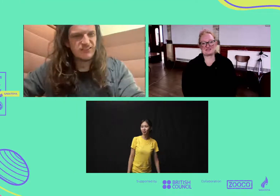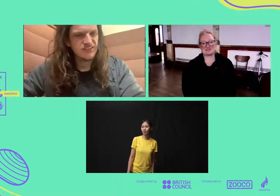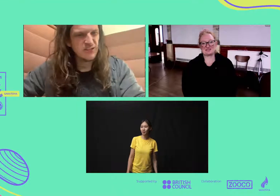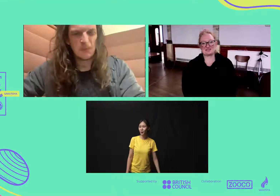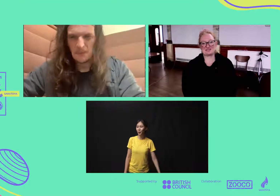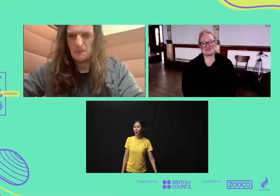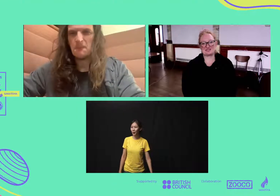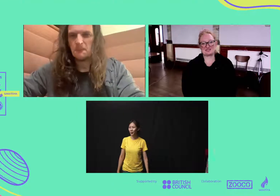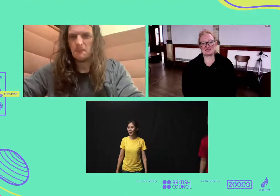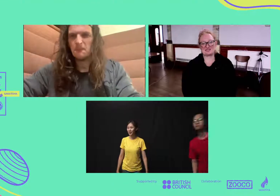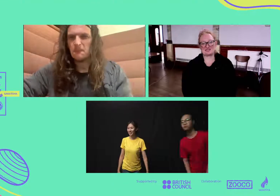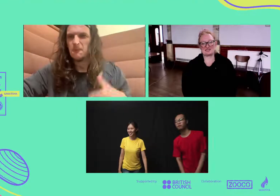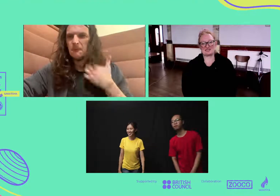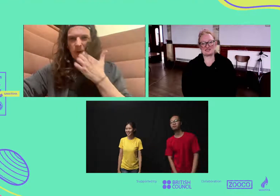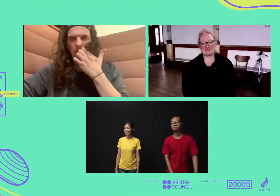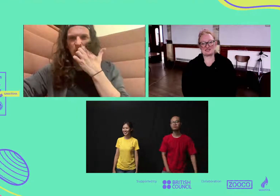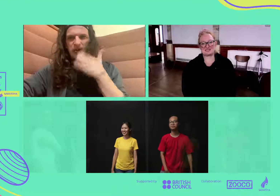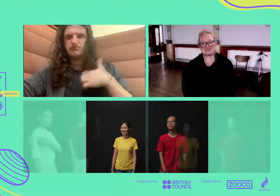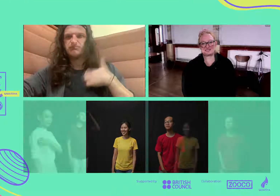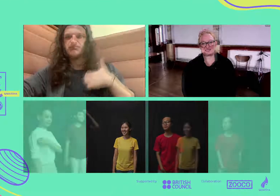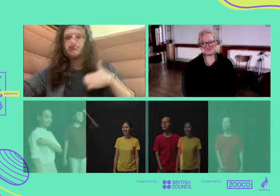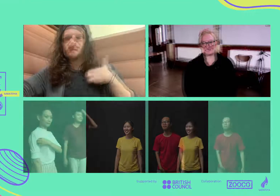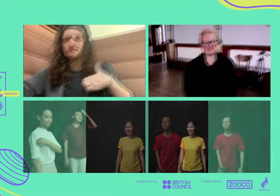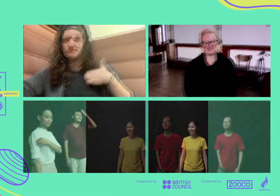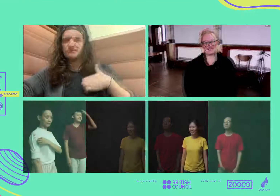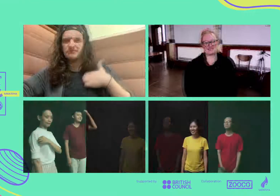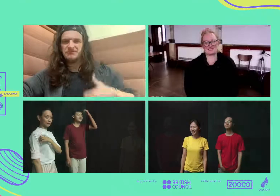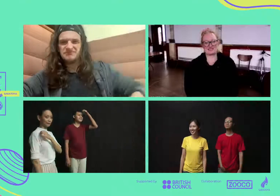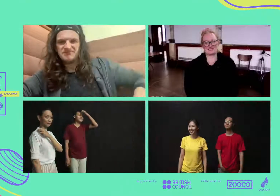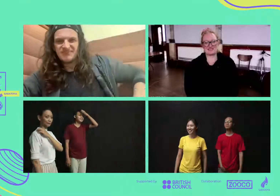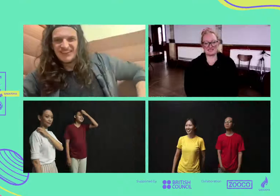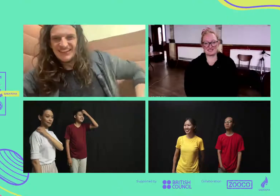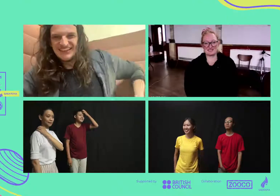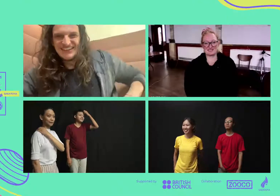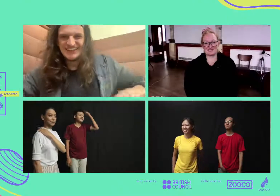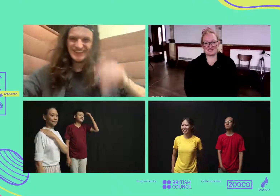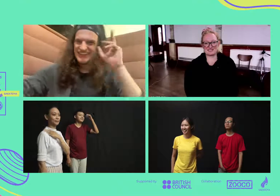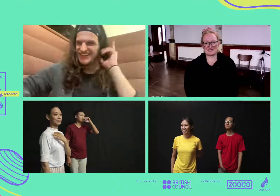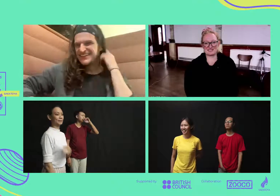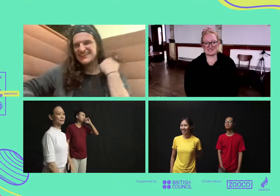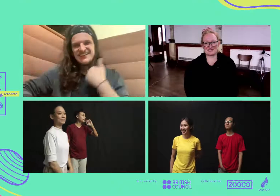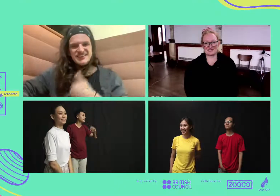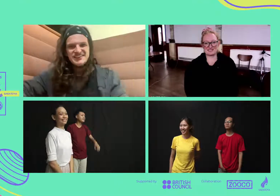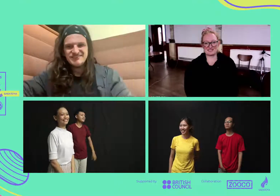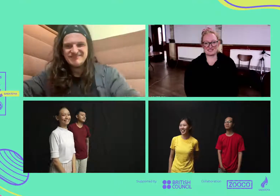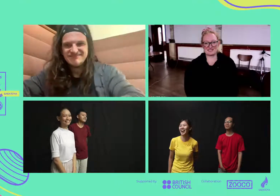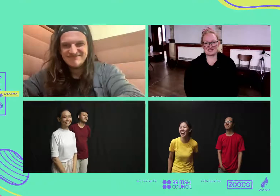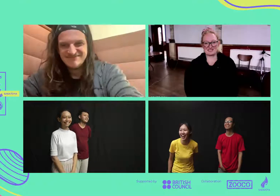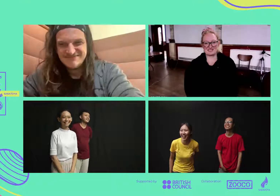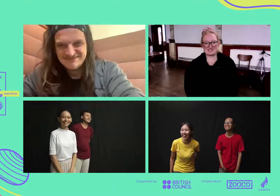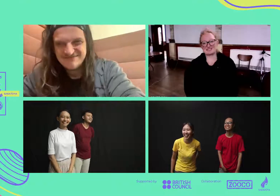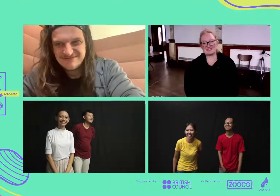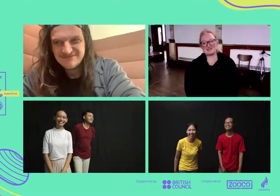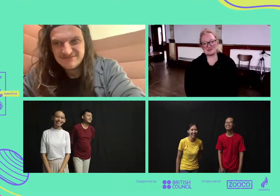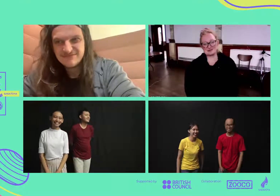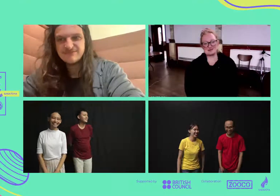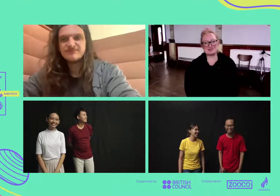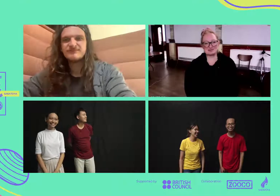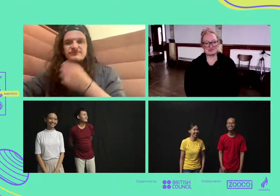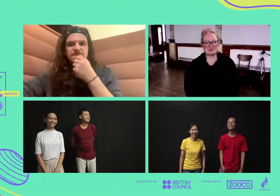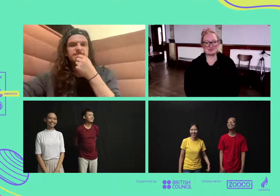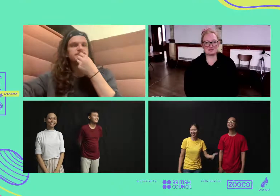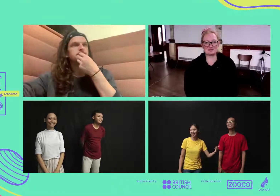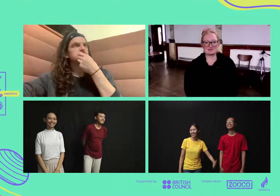Oh, wow. You've got so many skills already. It's only been 1 hour and you're already showing such skill and talent.